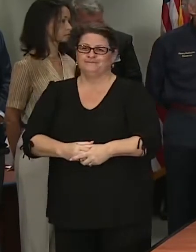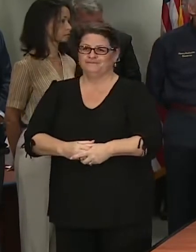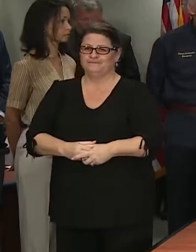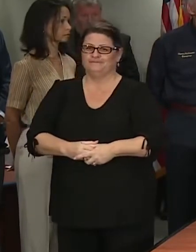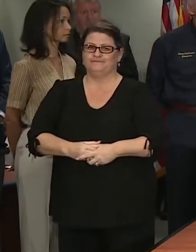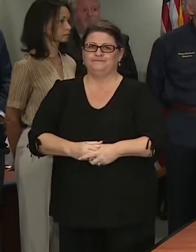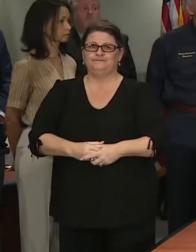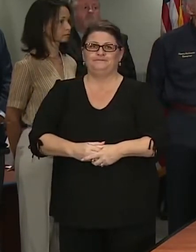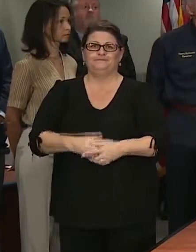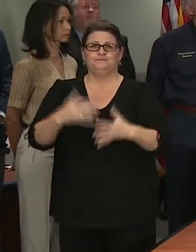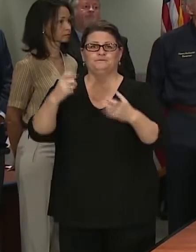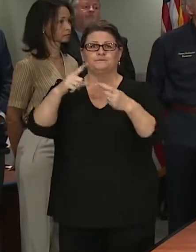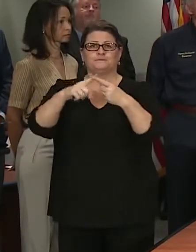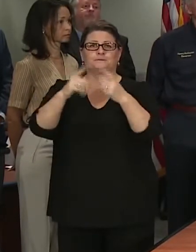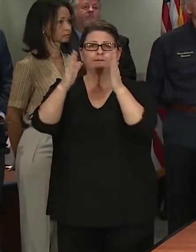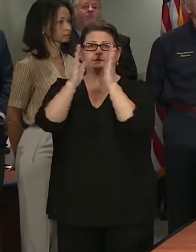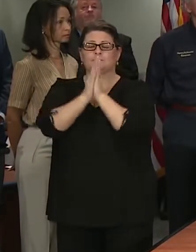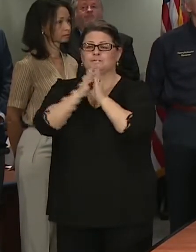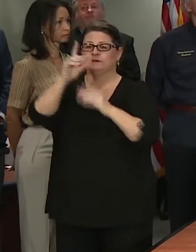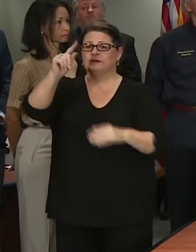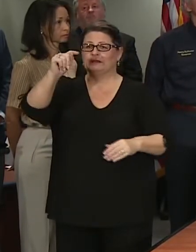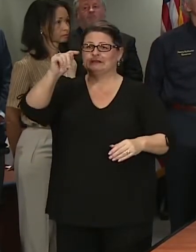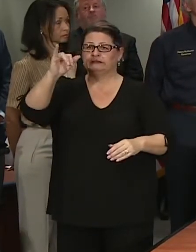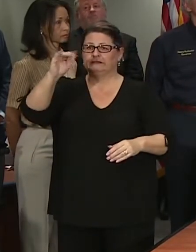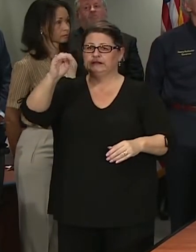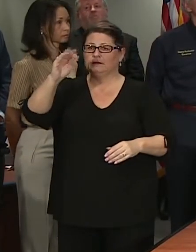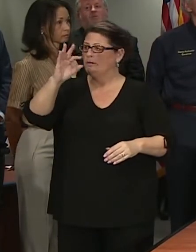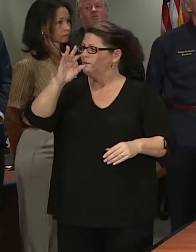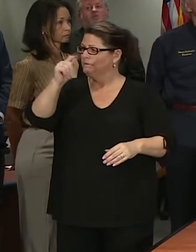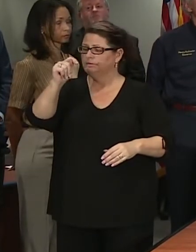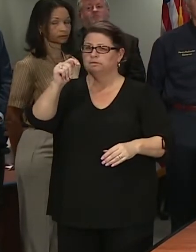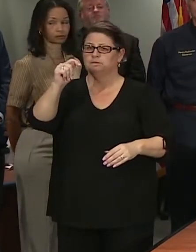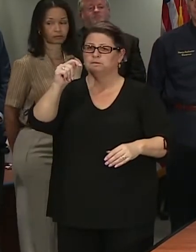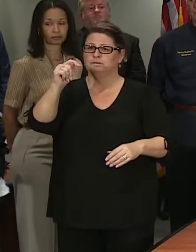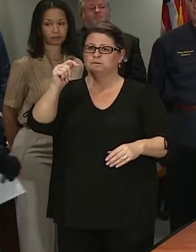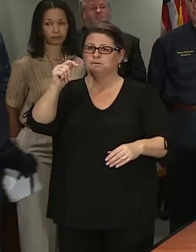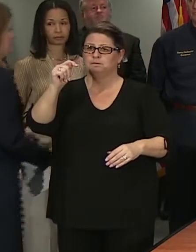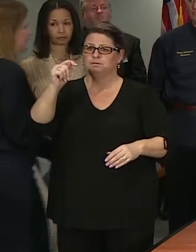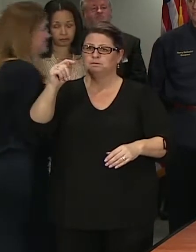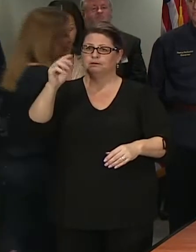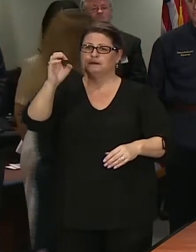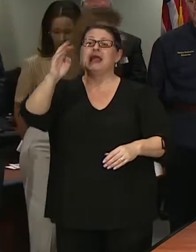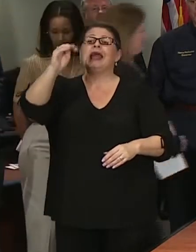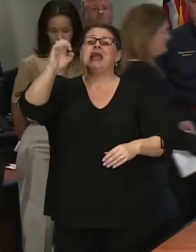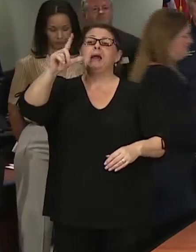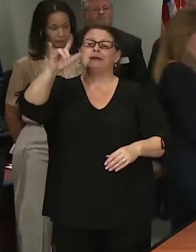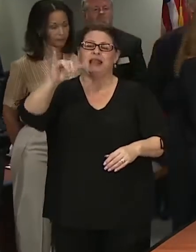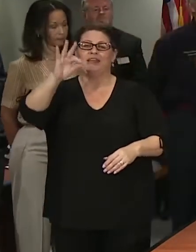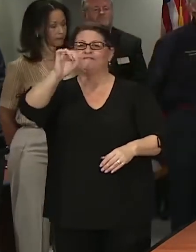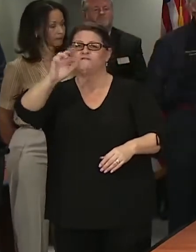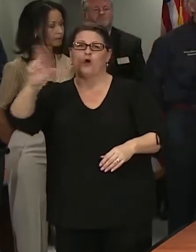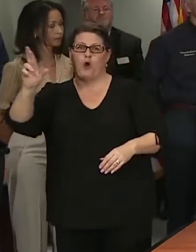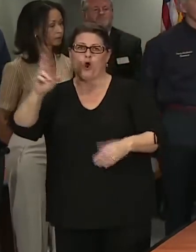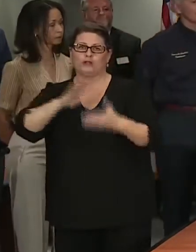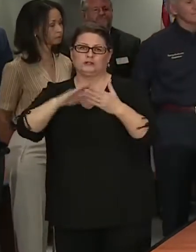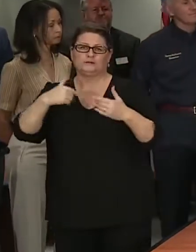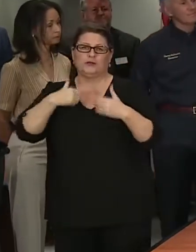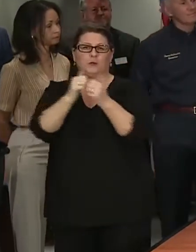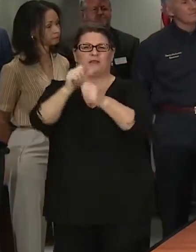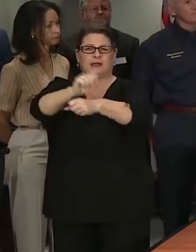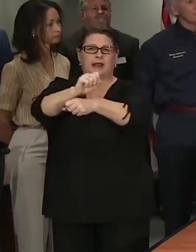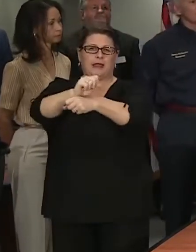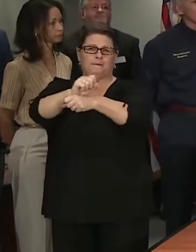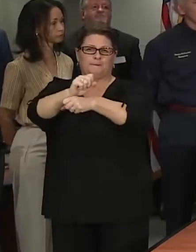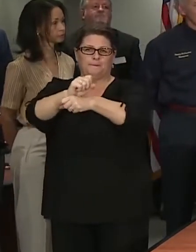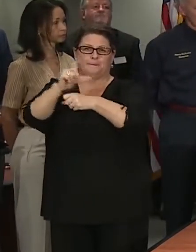Now I would like to ask Ms. Emily Farr with Labor Licensing Regulation to come up and discuss their role in the plan. Thank